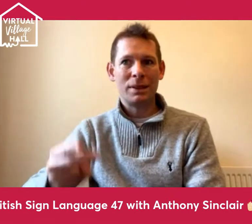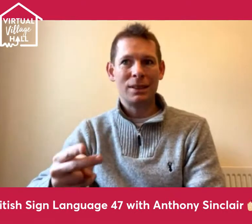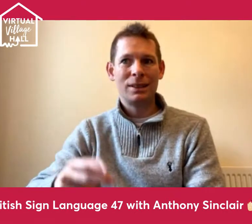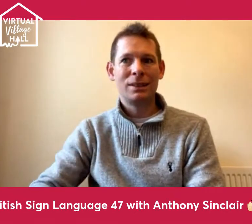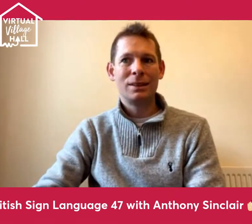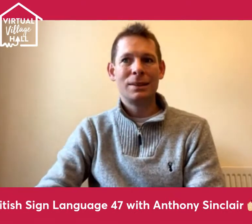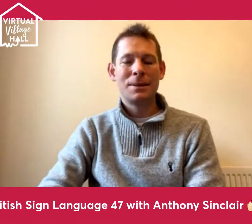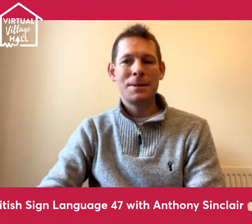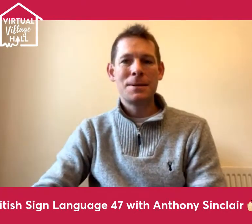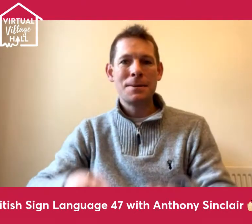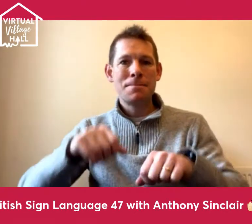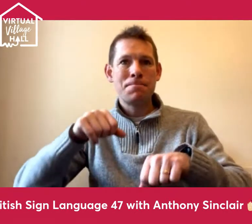And again.